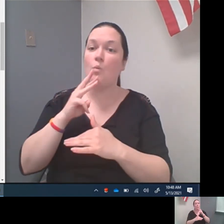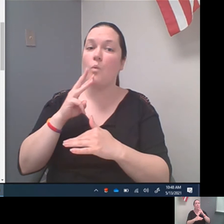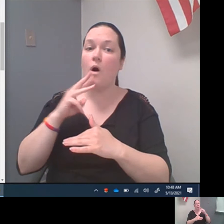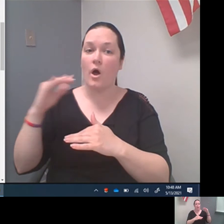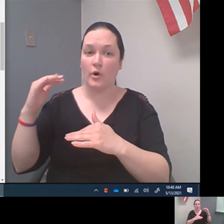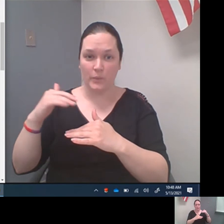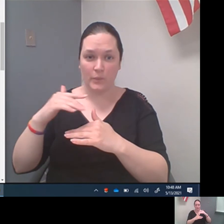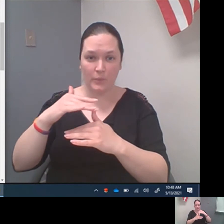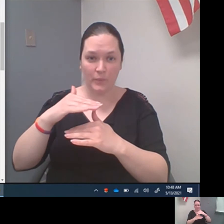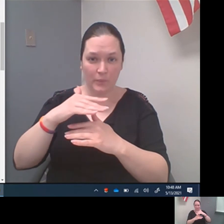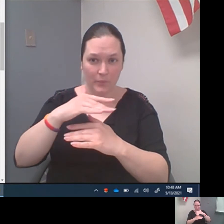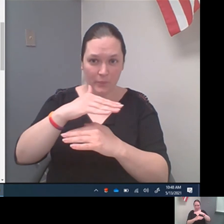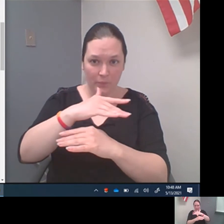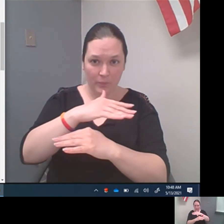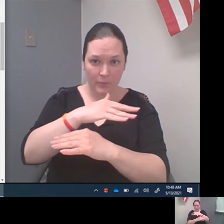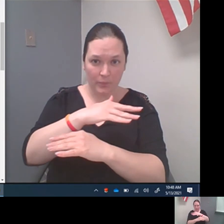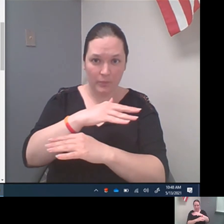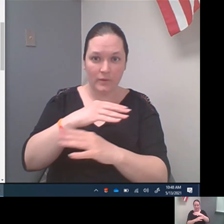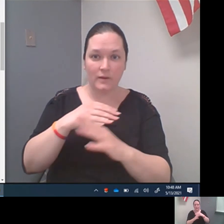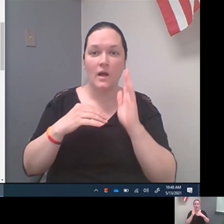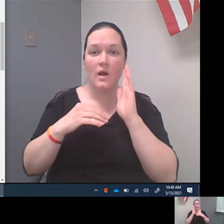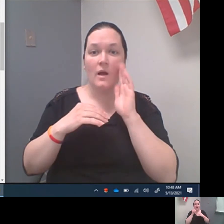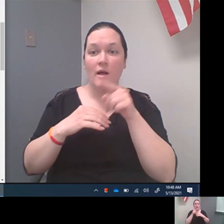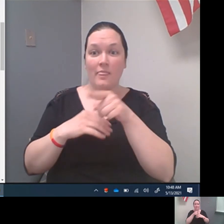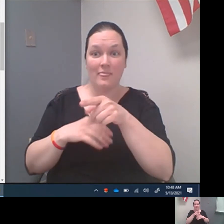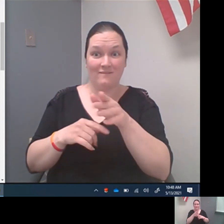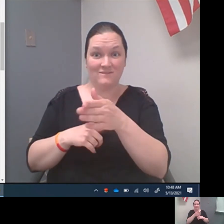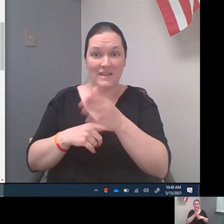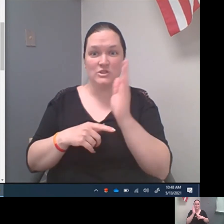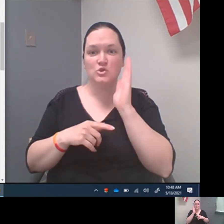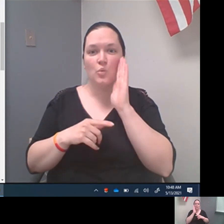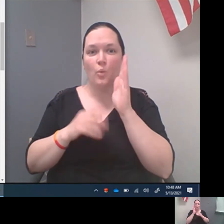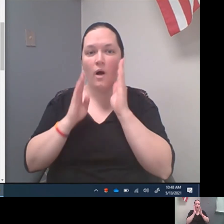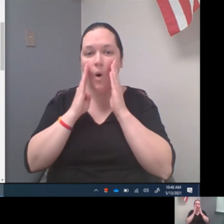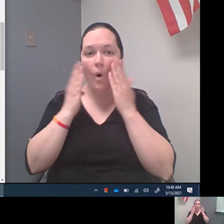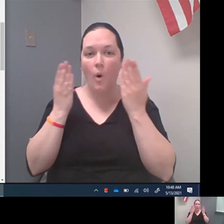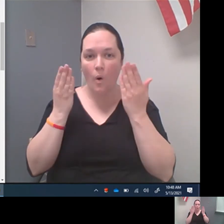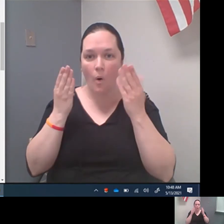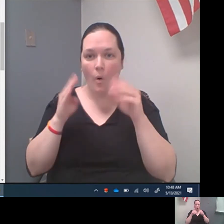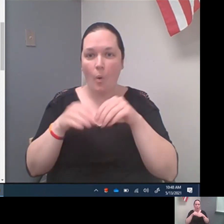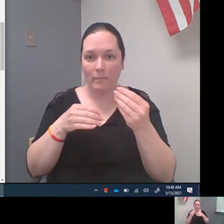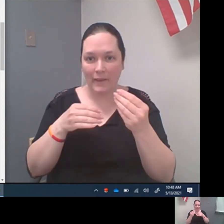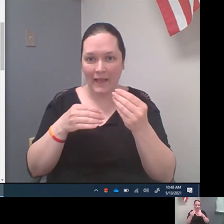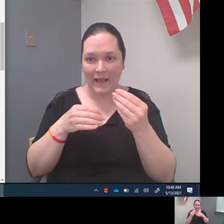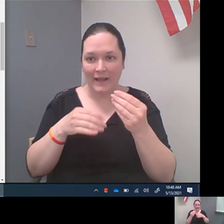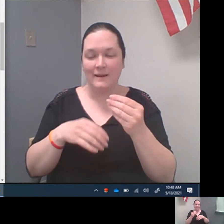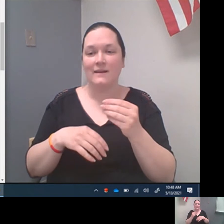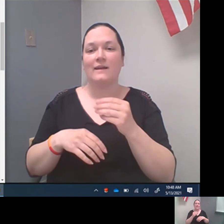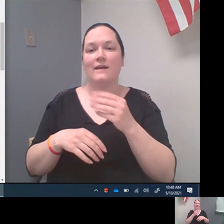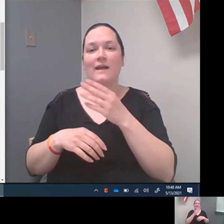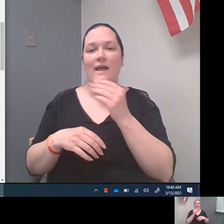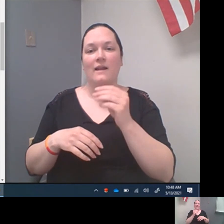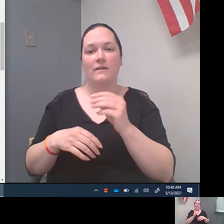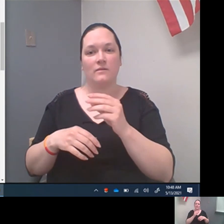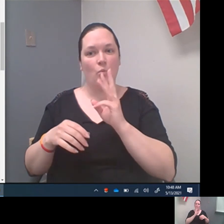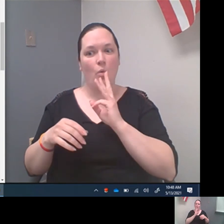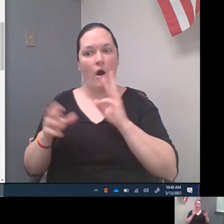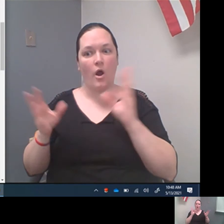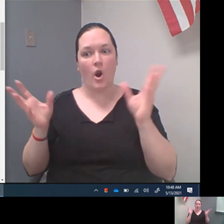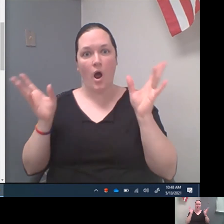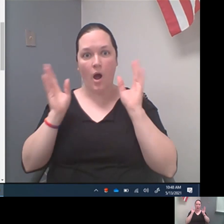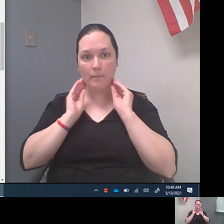counter to that. And so as they go like that, it pulls water in over their gills, but the blood is moving in opposition to